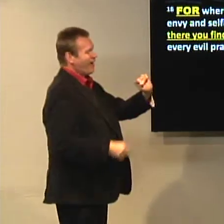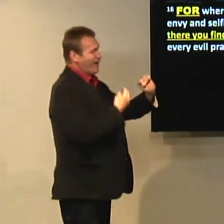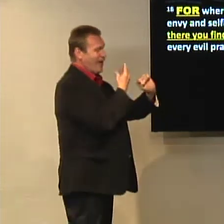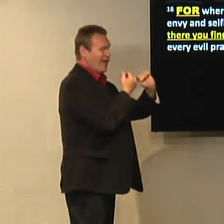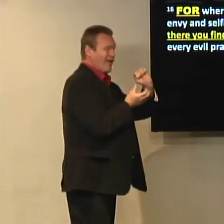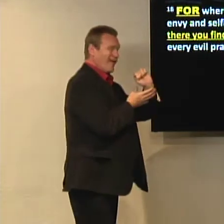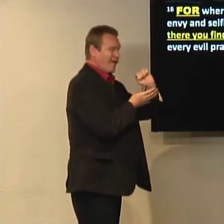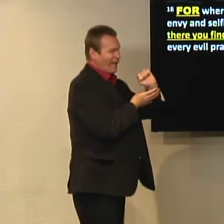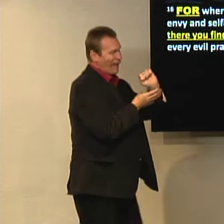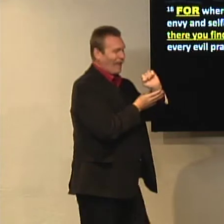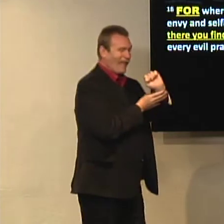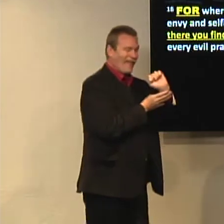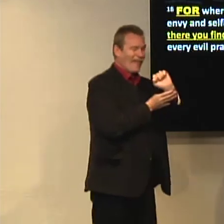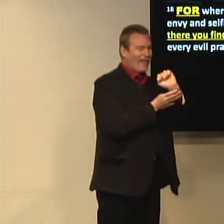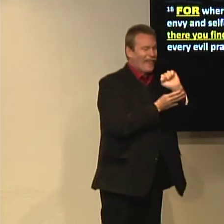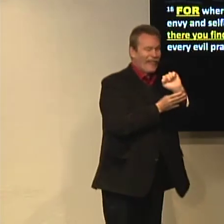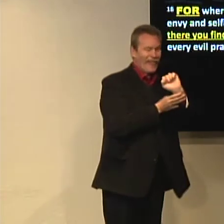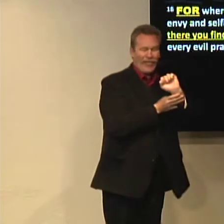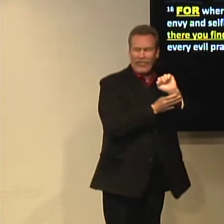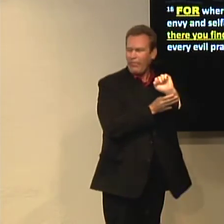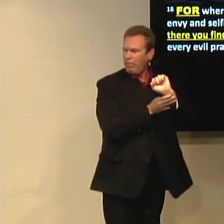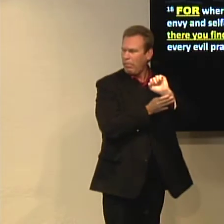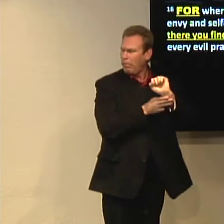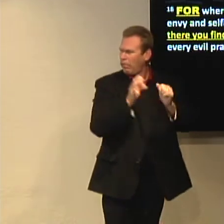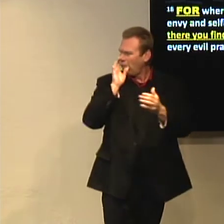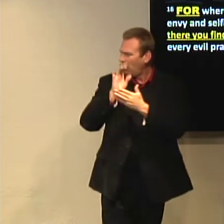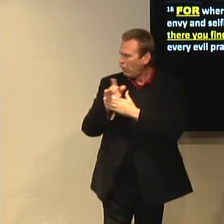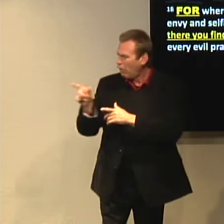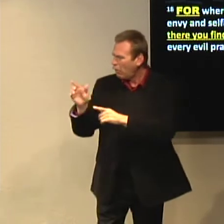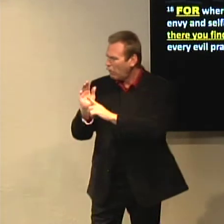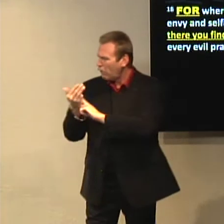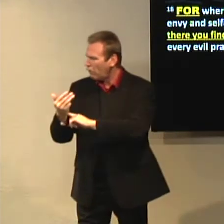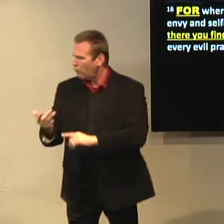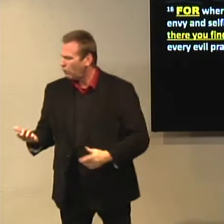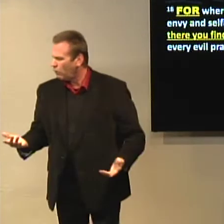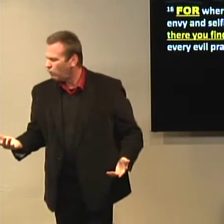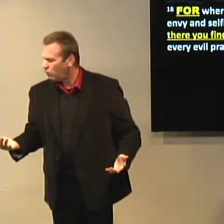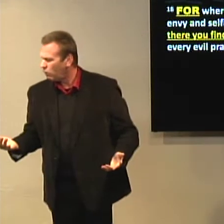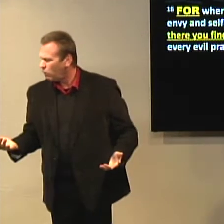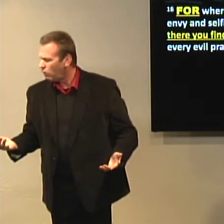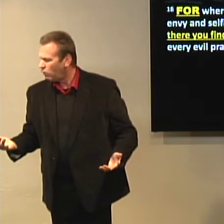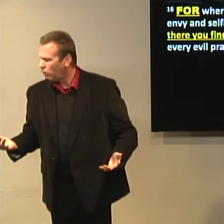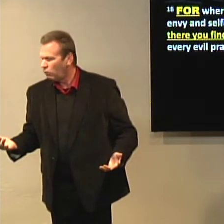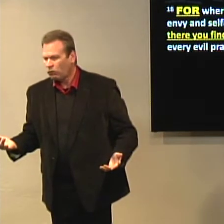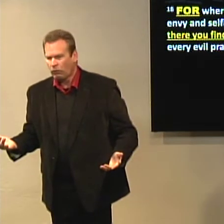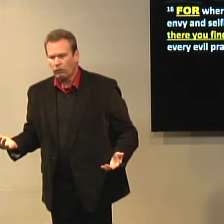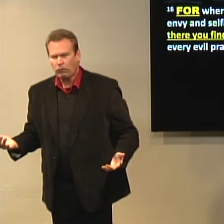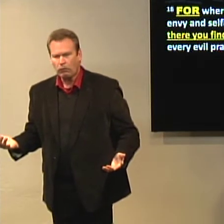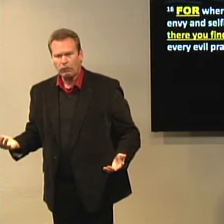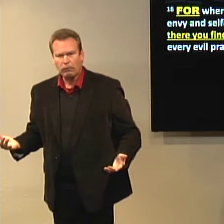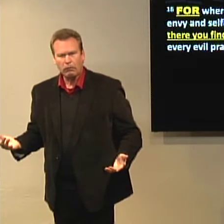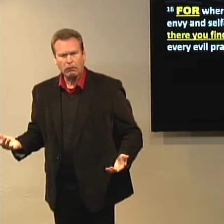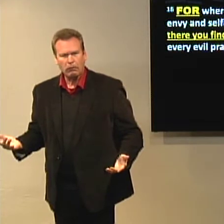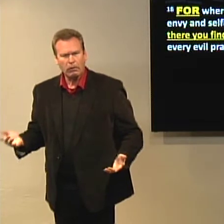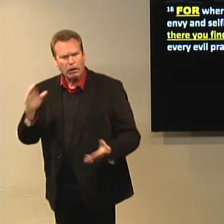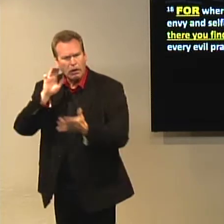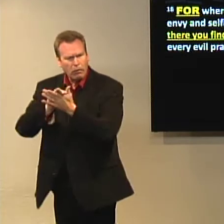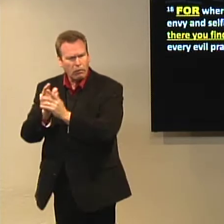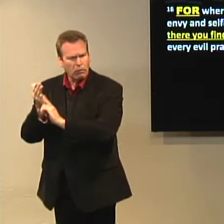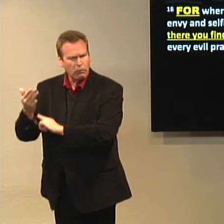right. You know, you go around looking at your ring, and then you look around and you think, hey, wait. Hey, my husband's cheating on me.